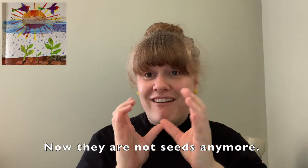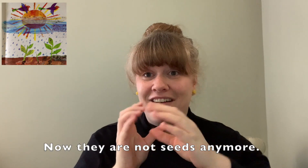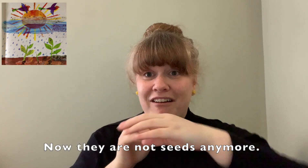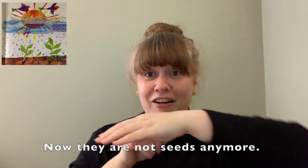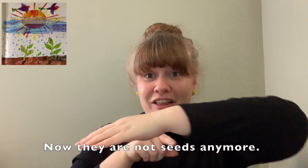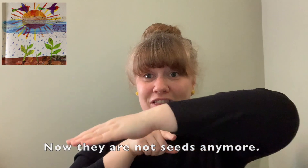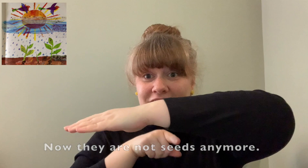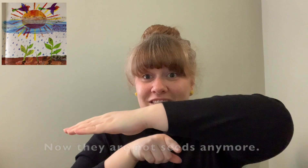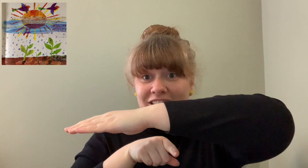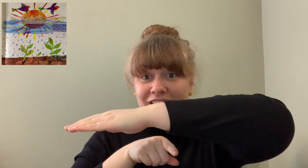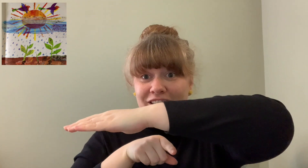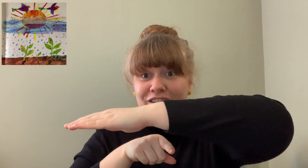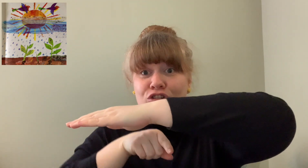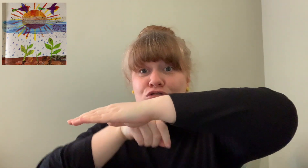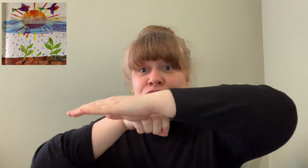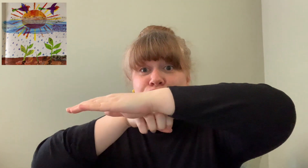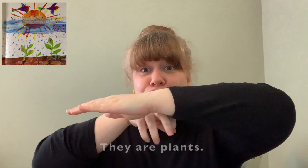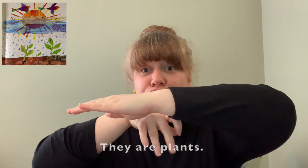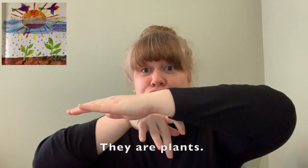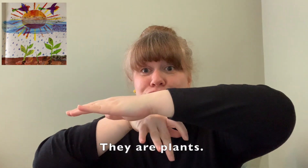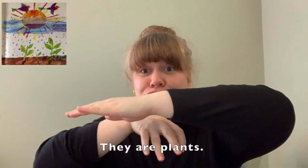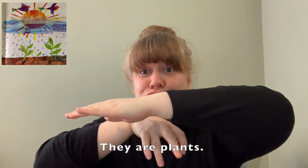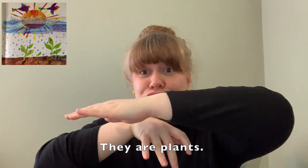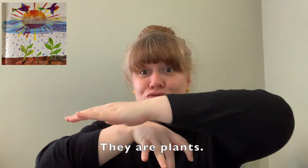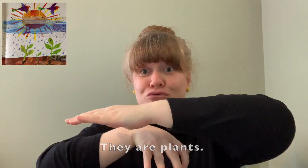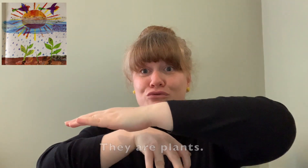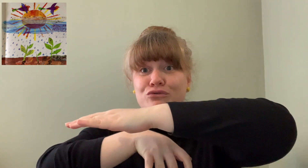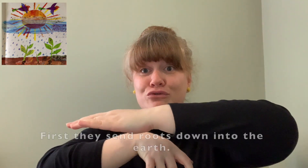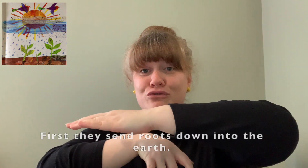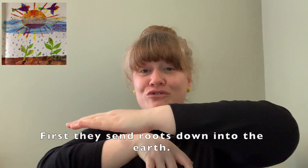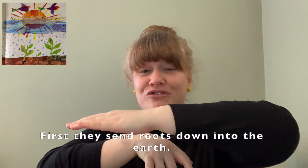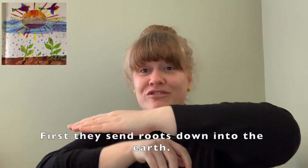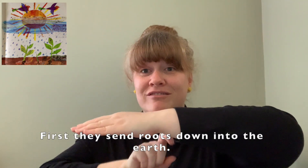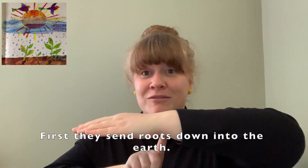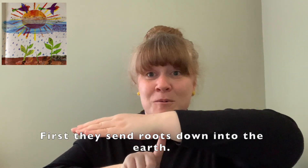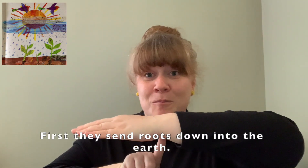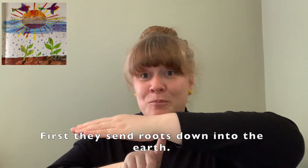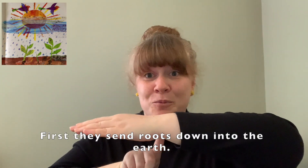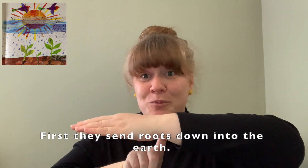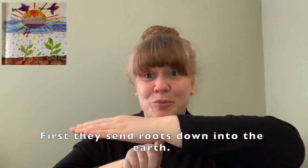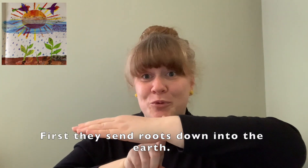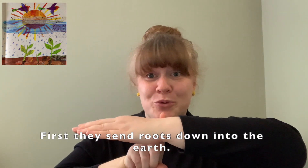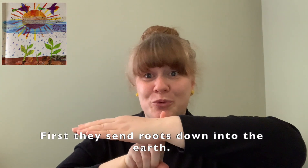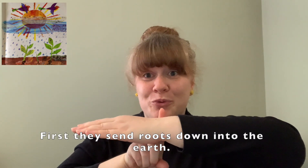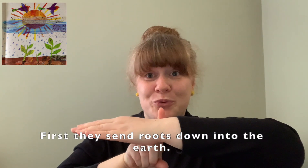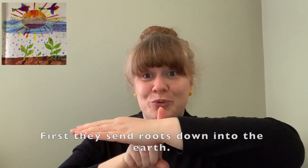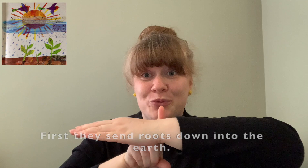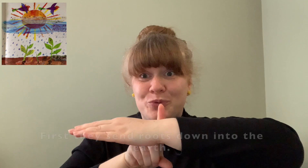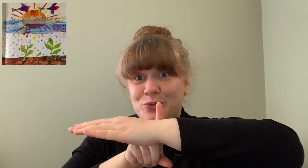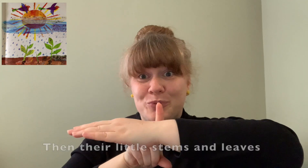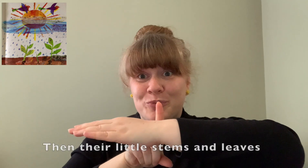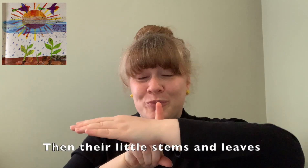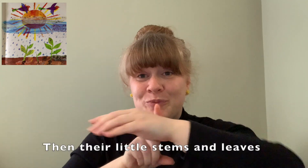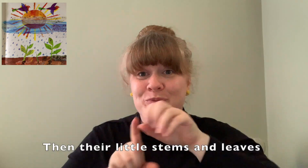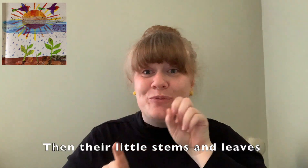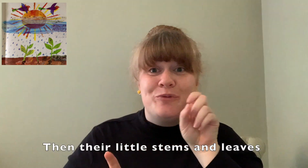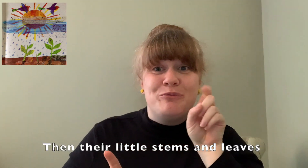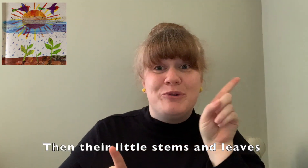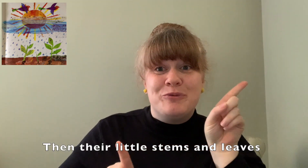anymore. They are plants. First, they send roots down into the earth. Then their little stems